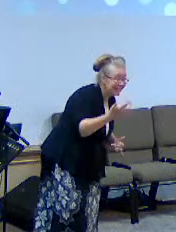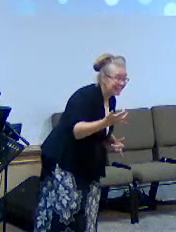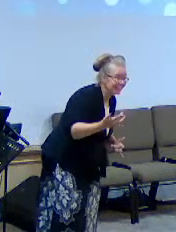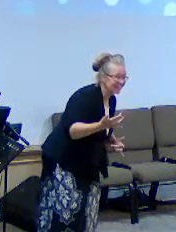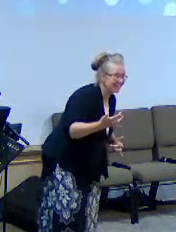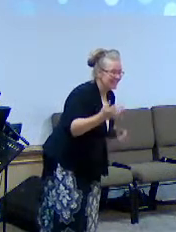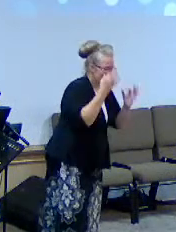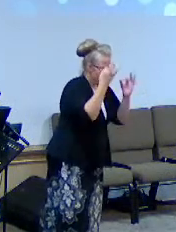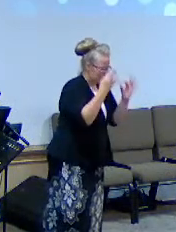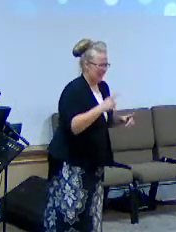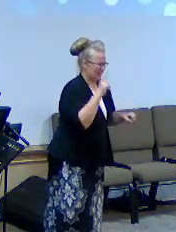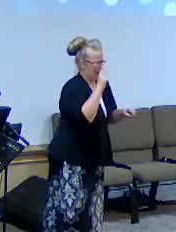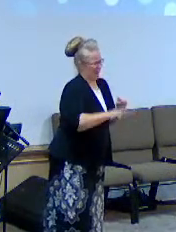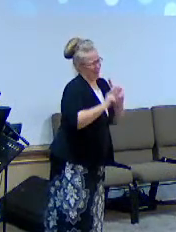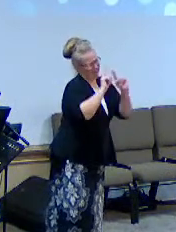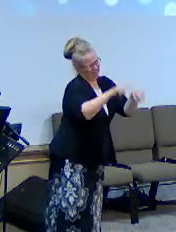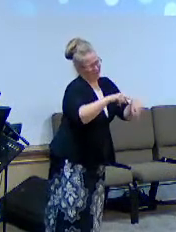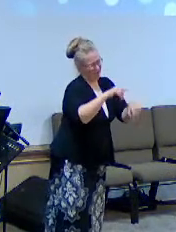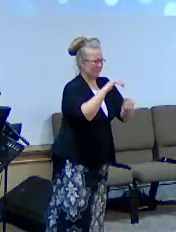Pastor, I can't come tonight.